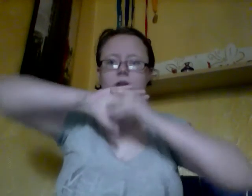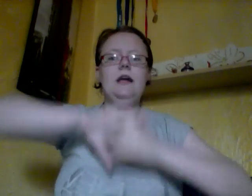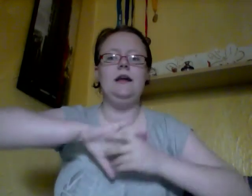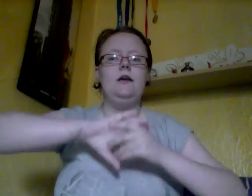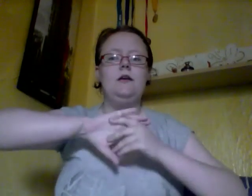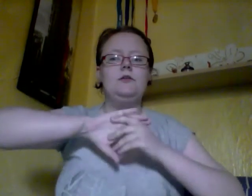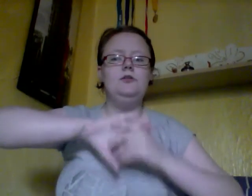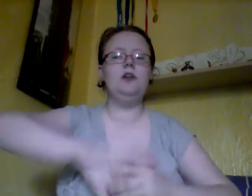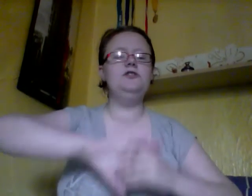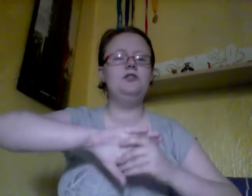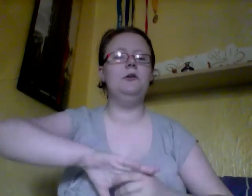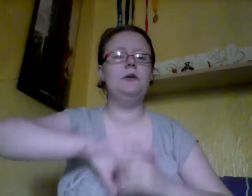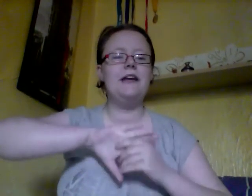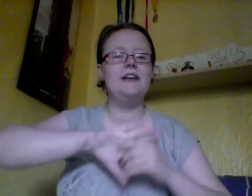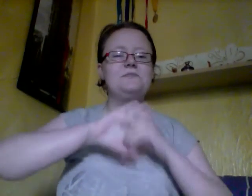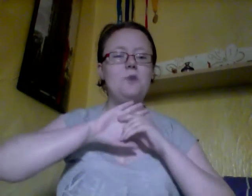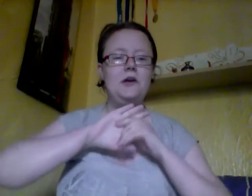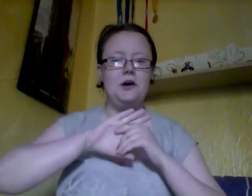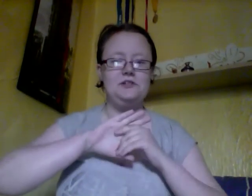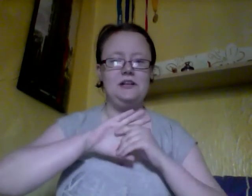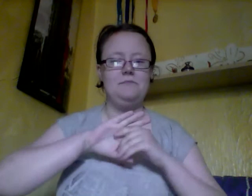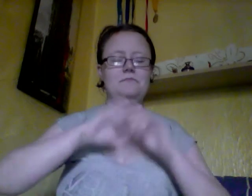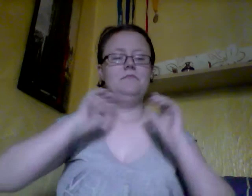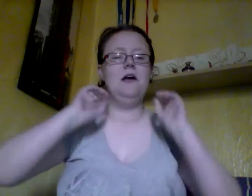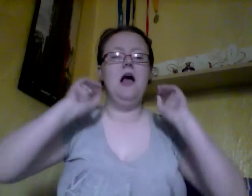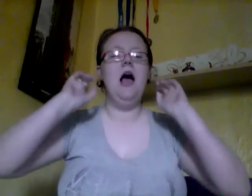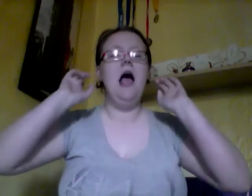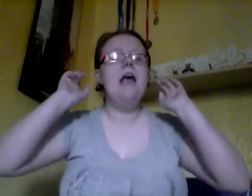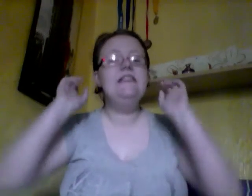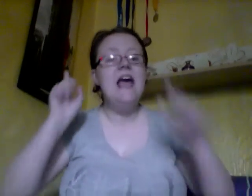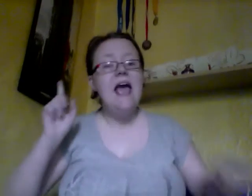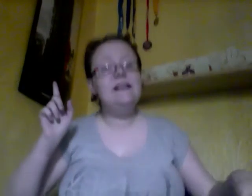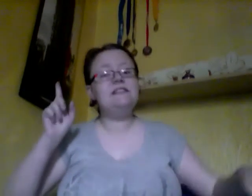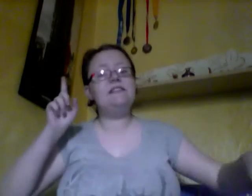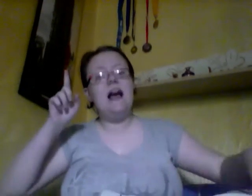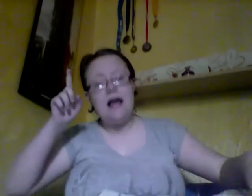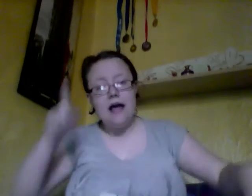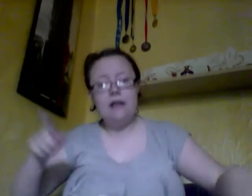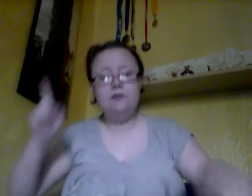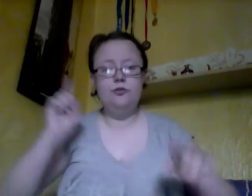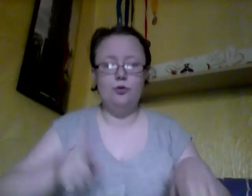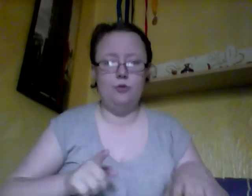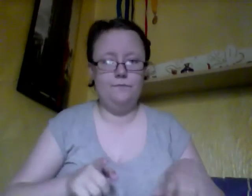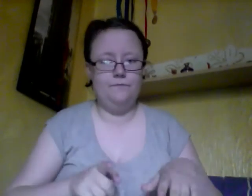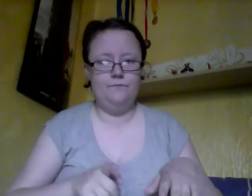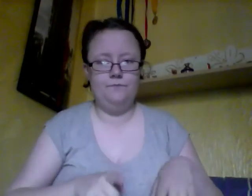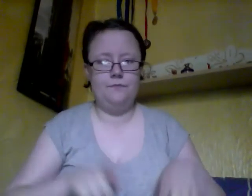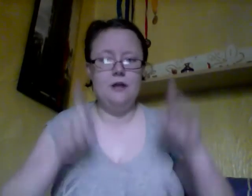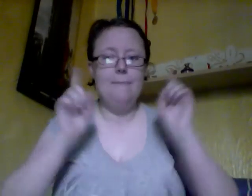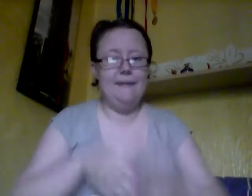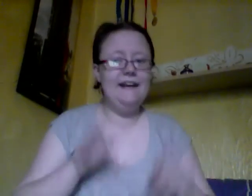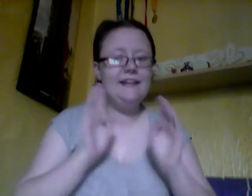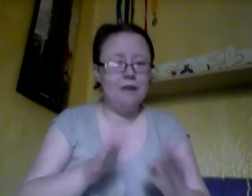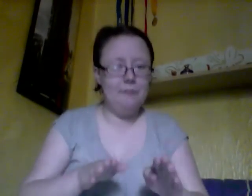Okay. Does Sherlock kiss Moriarty? Yes and no. Benedict Cumberbatch,